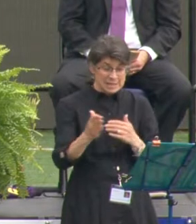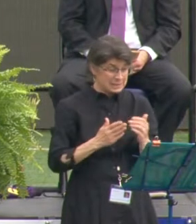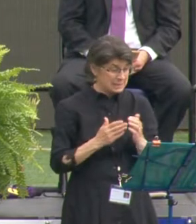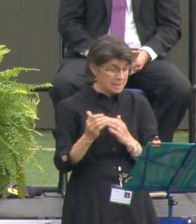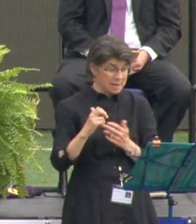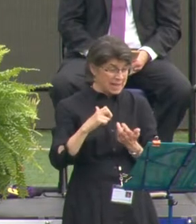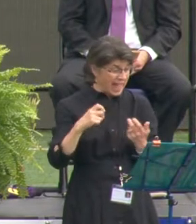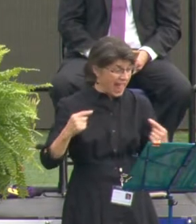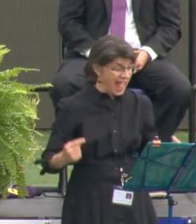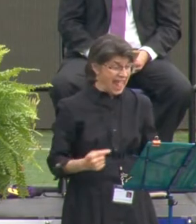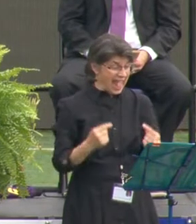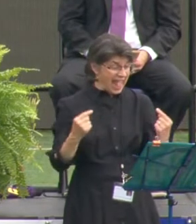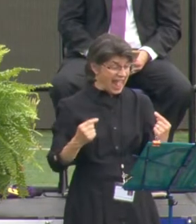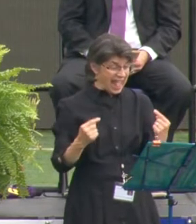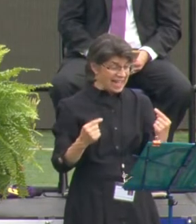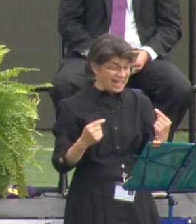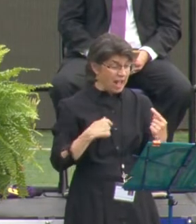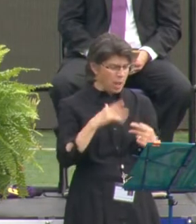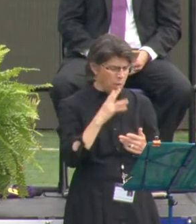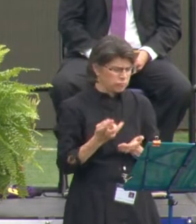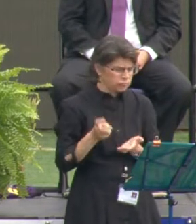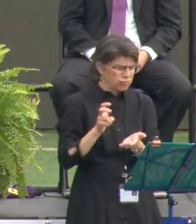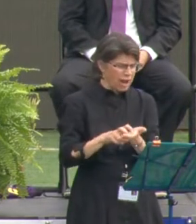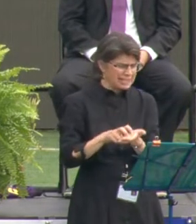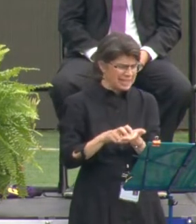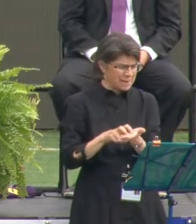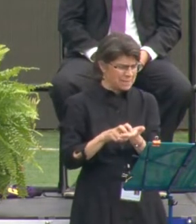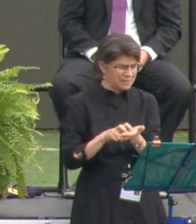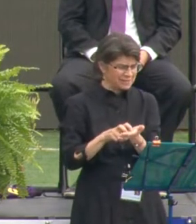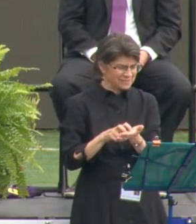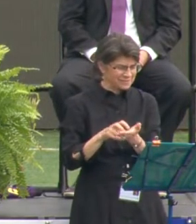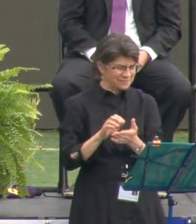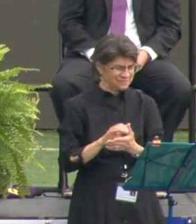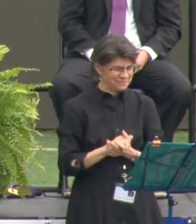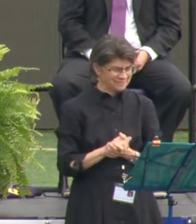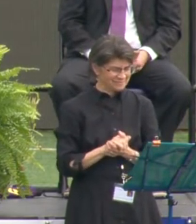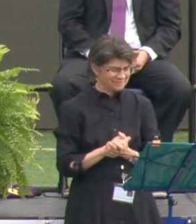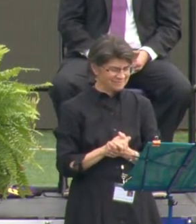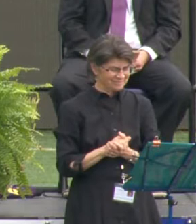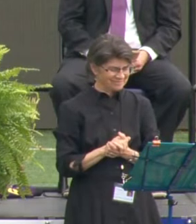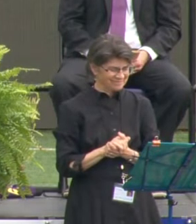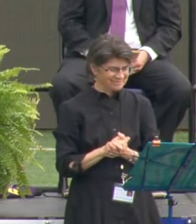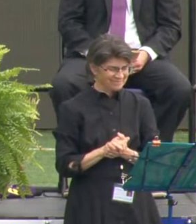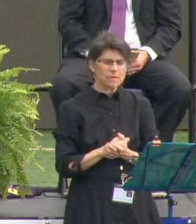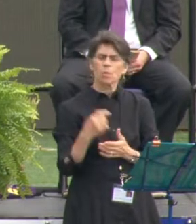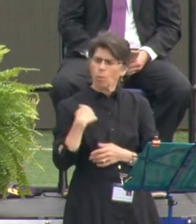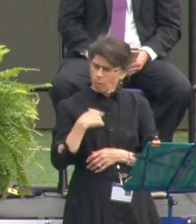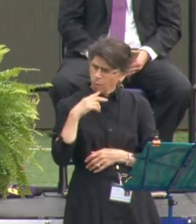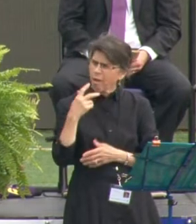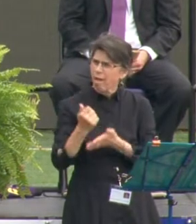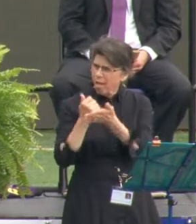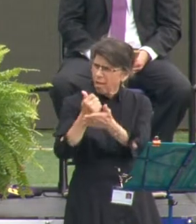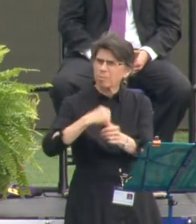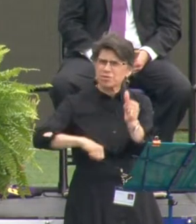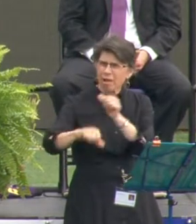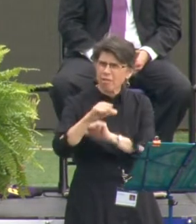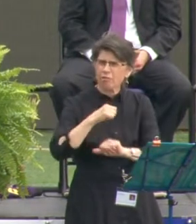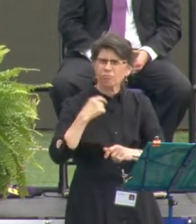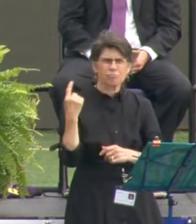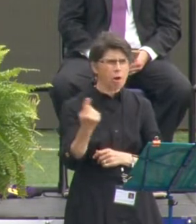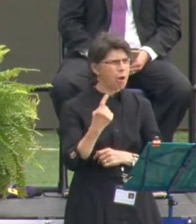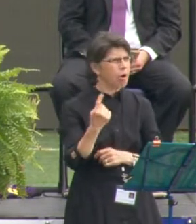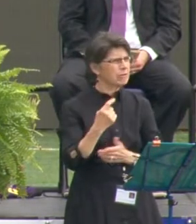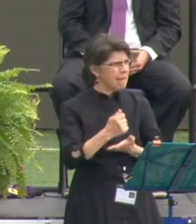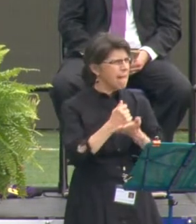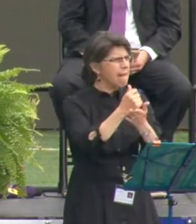We need is hope, ever that we have each other, ever that we